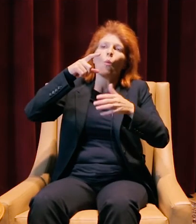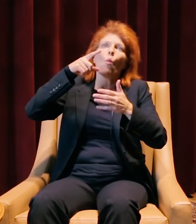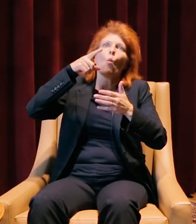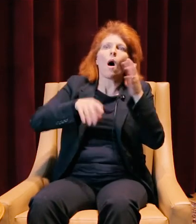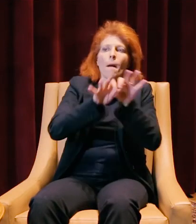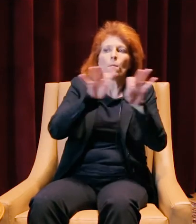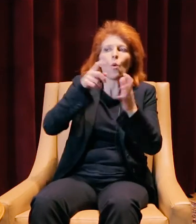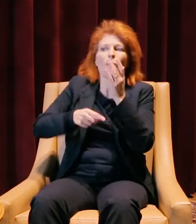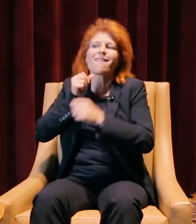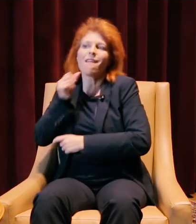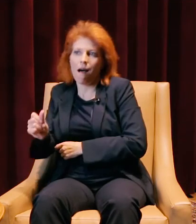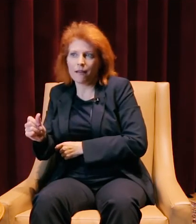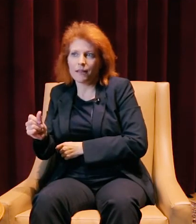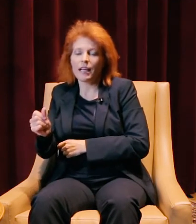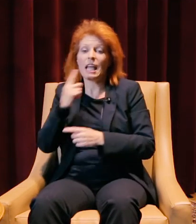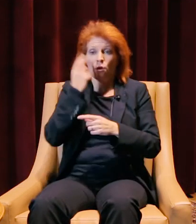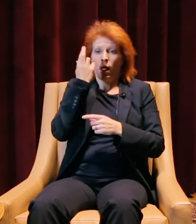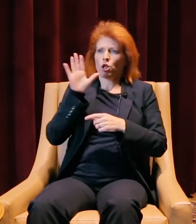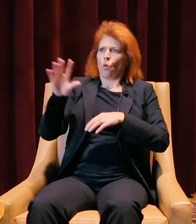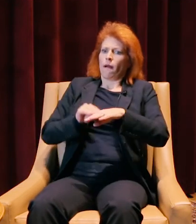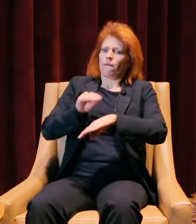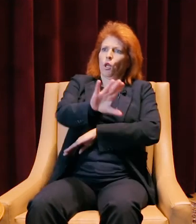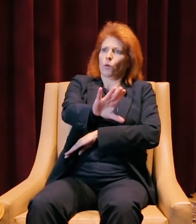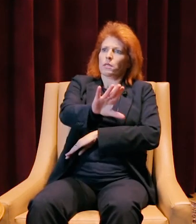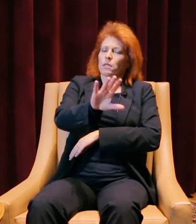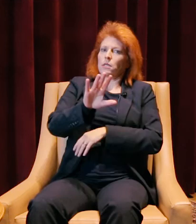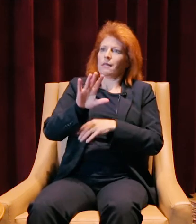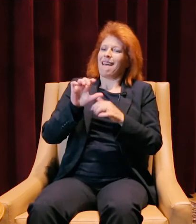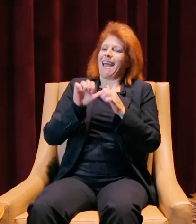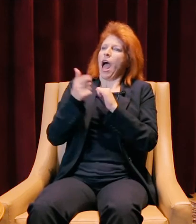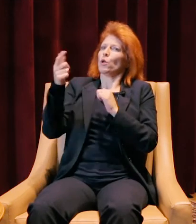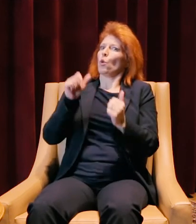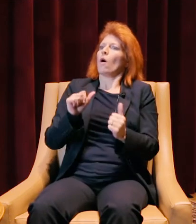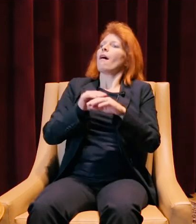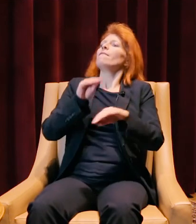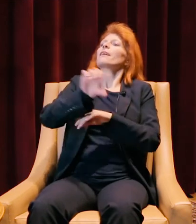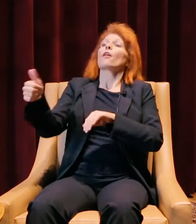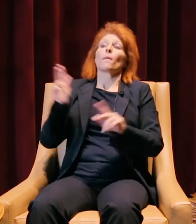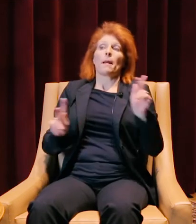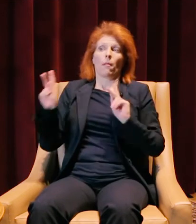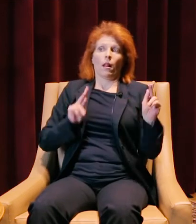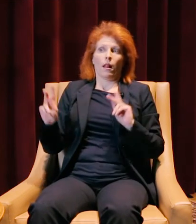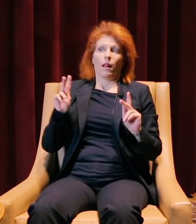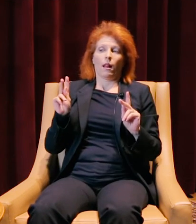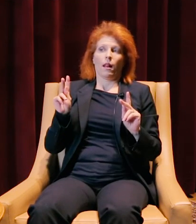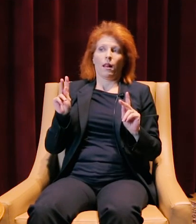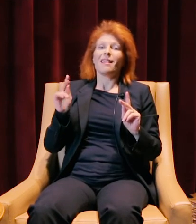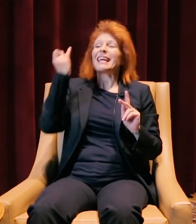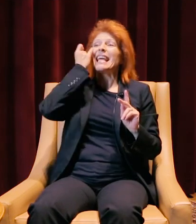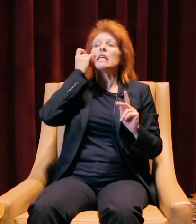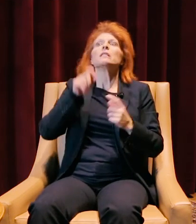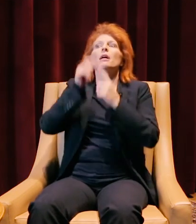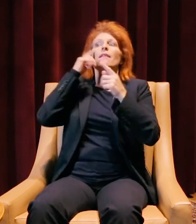the ramifications of the influence you have and how specifically you're going to affect other people, especially those with whom you